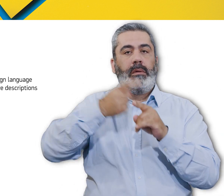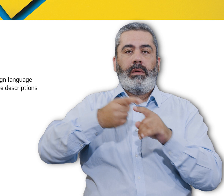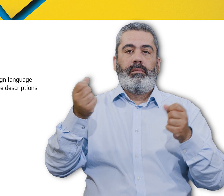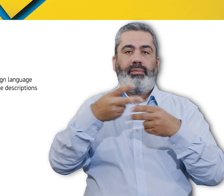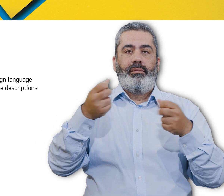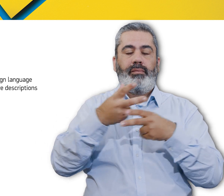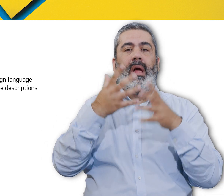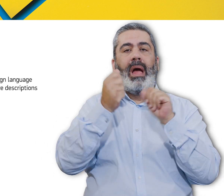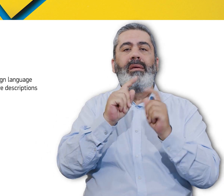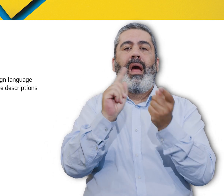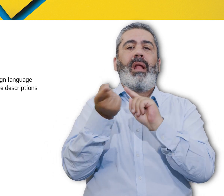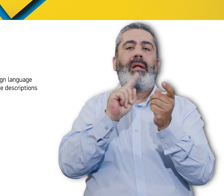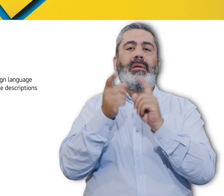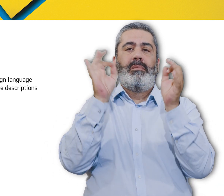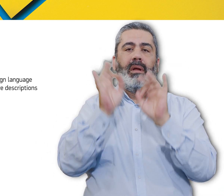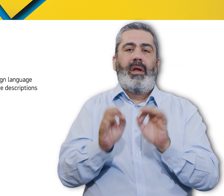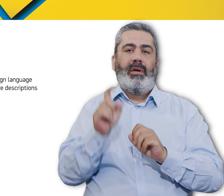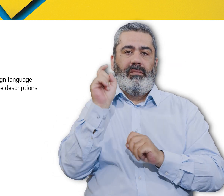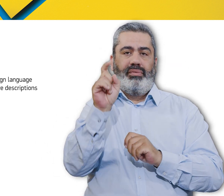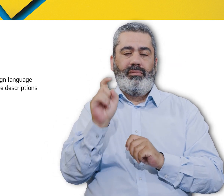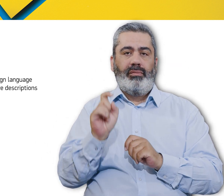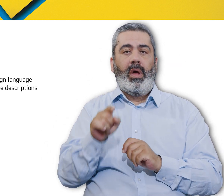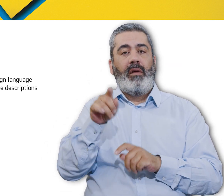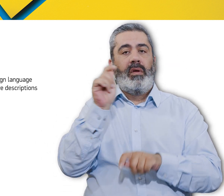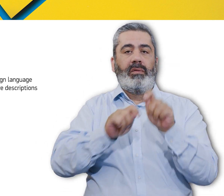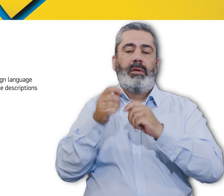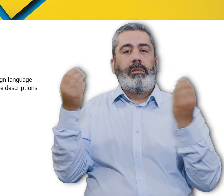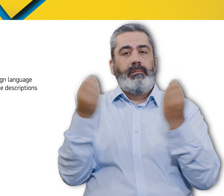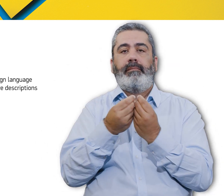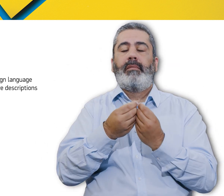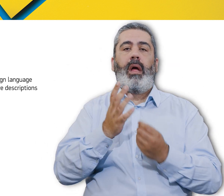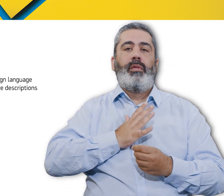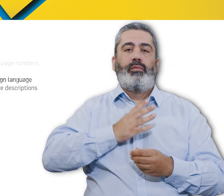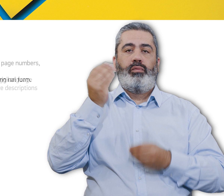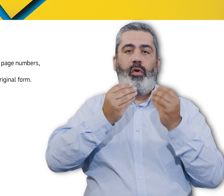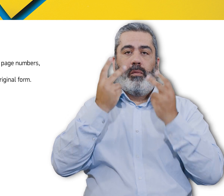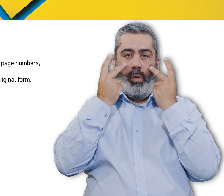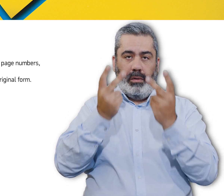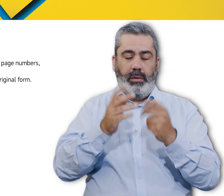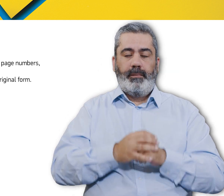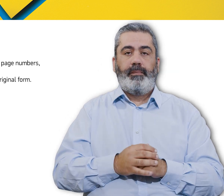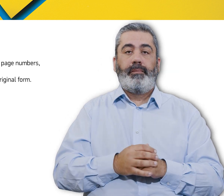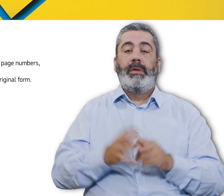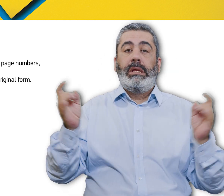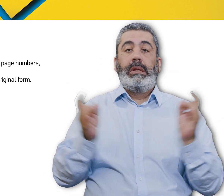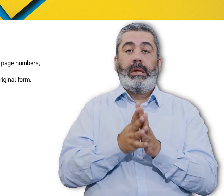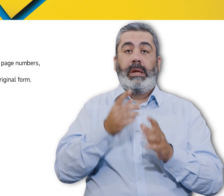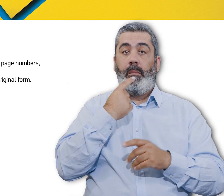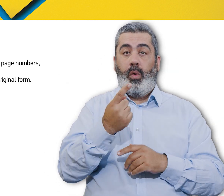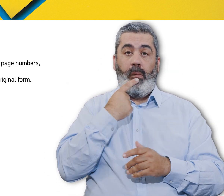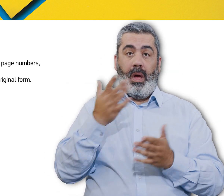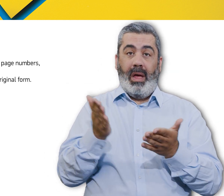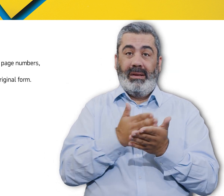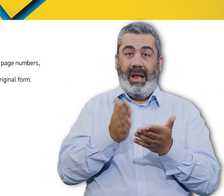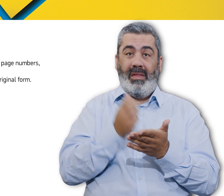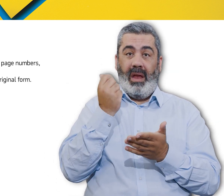and subtitles through their alternative descriptions created for the visually impaired. Where references are made here and to page